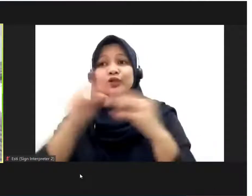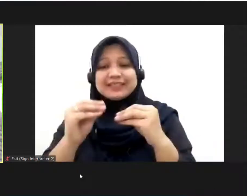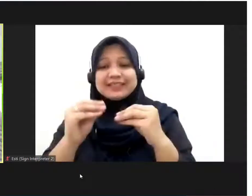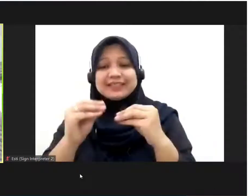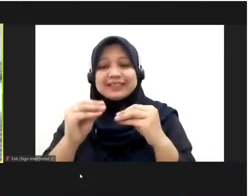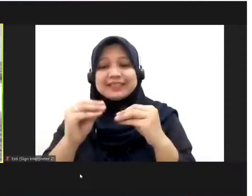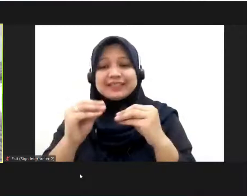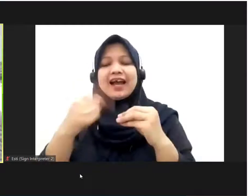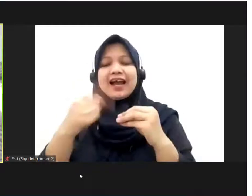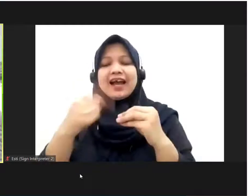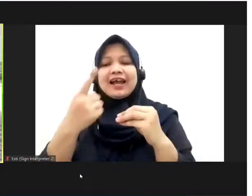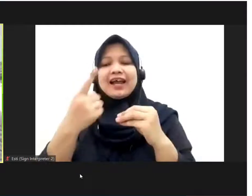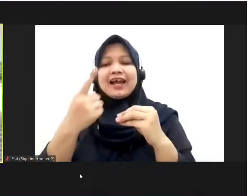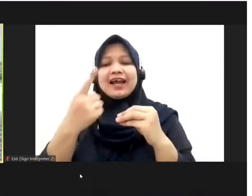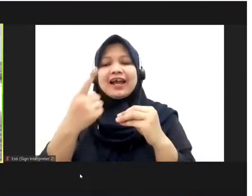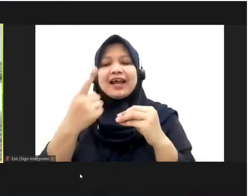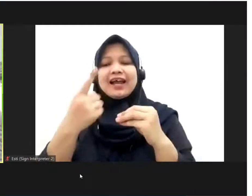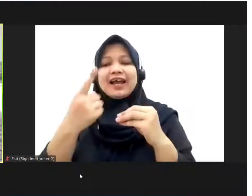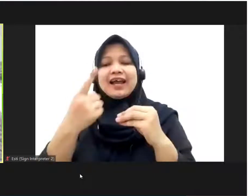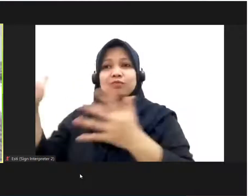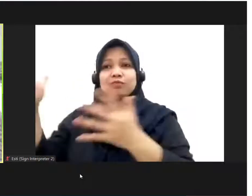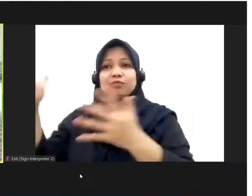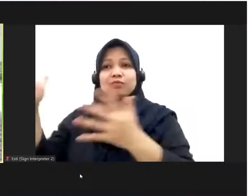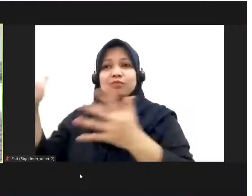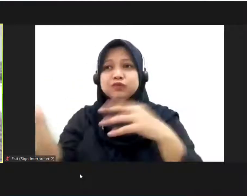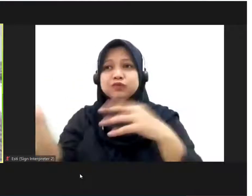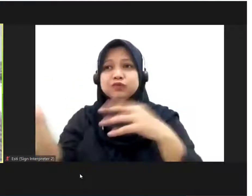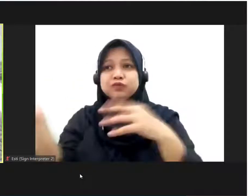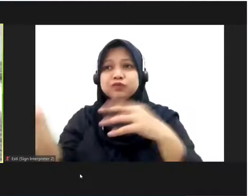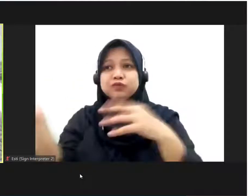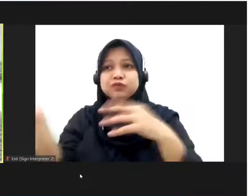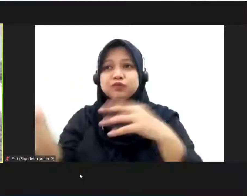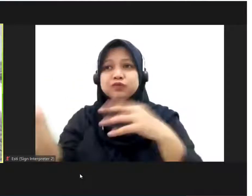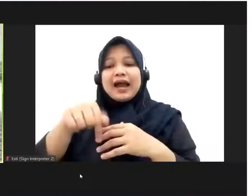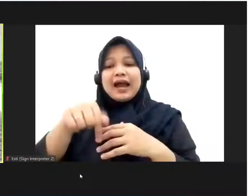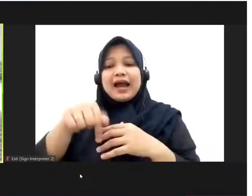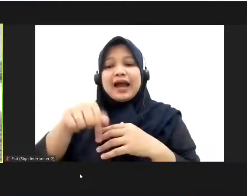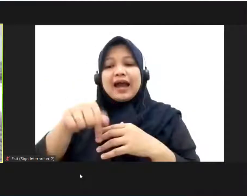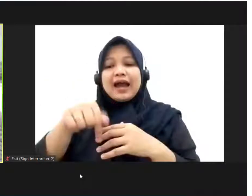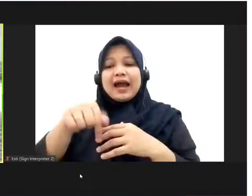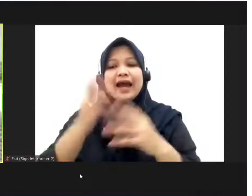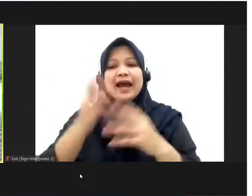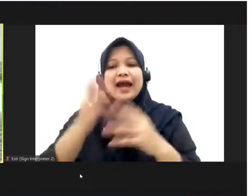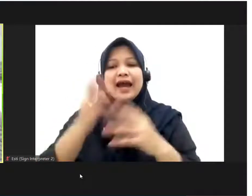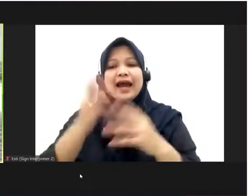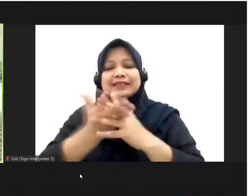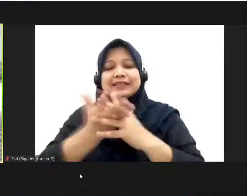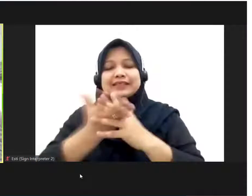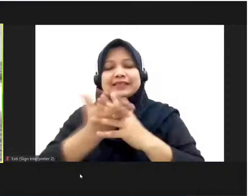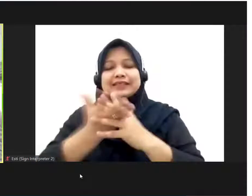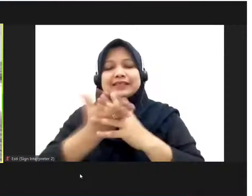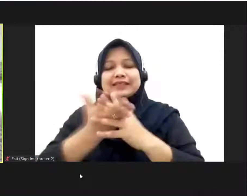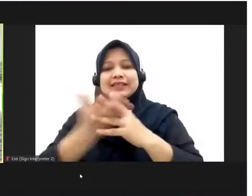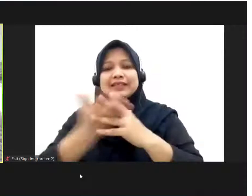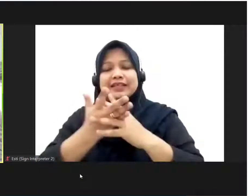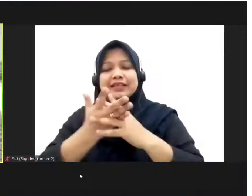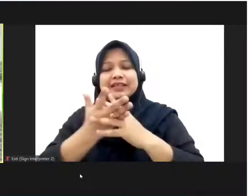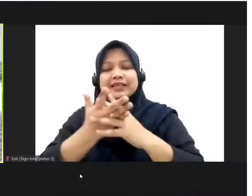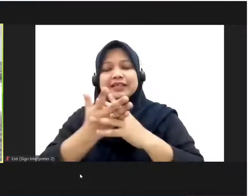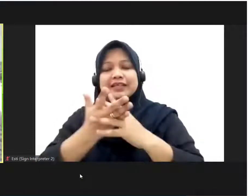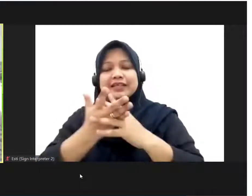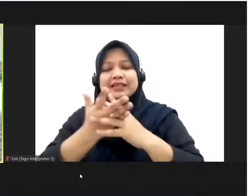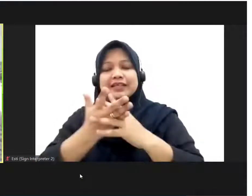cyclone season has been around limitations relating to access to affected communities, movement